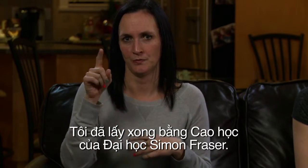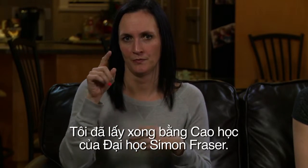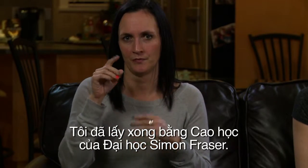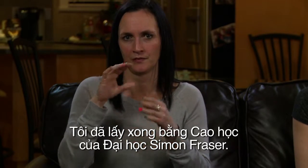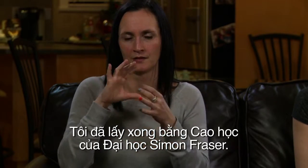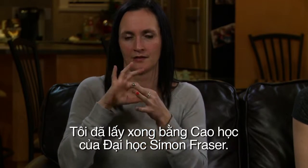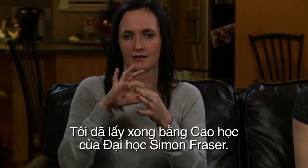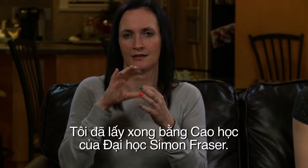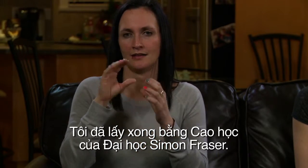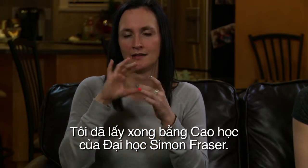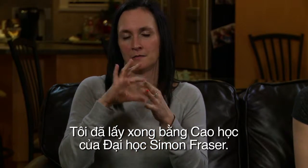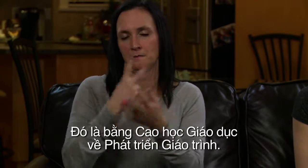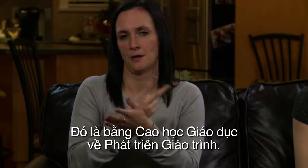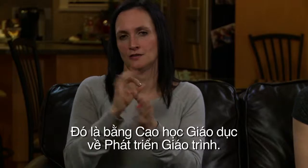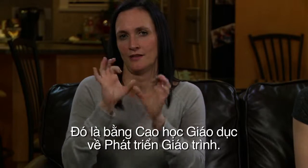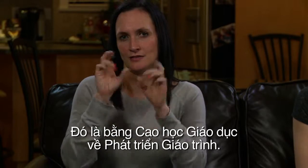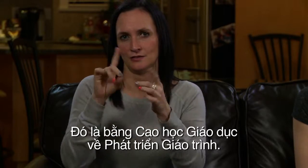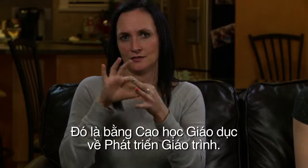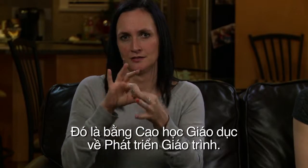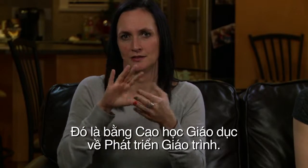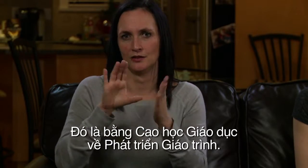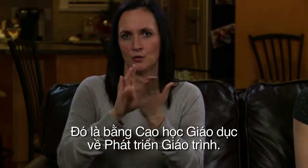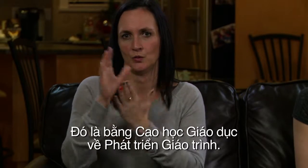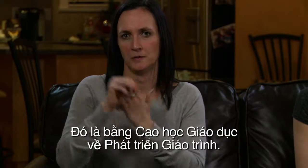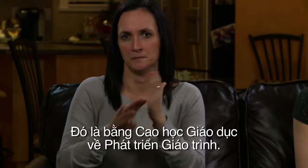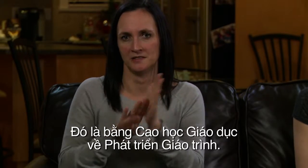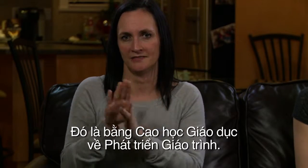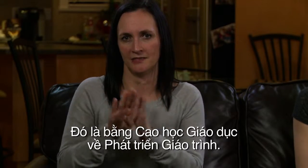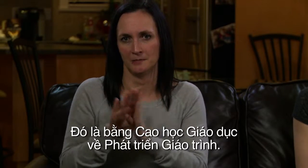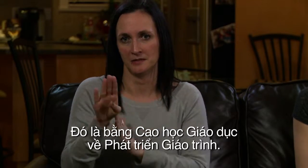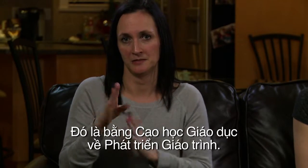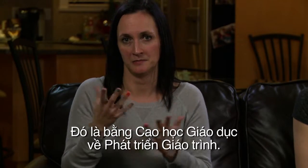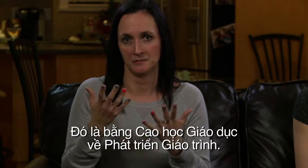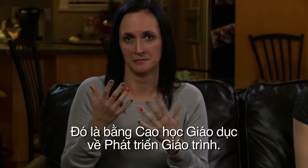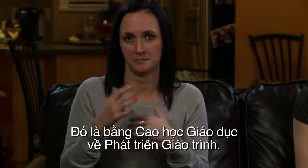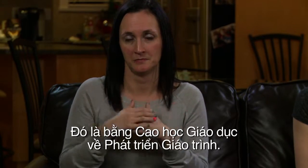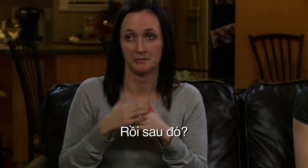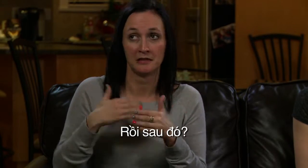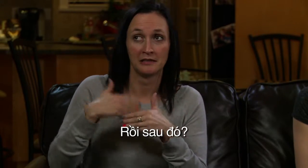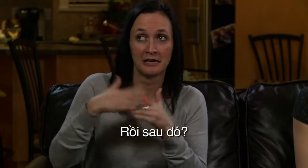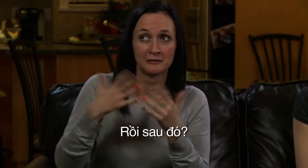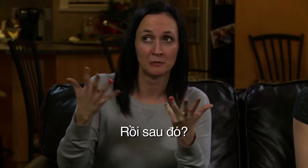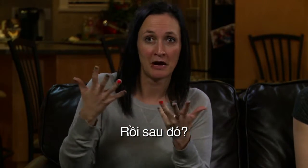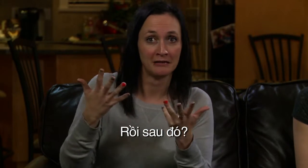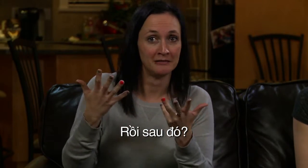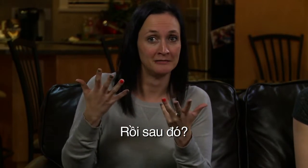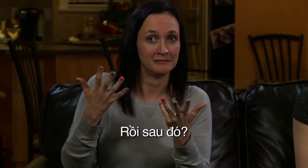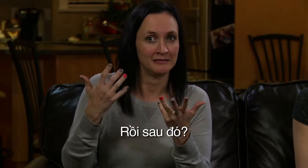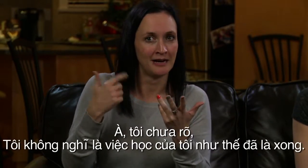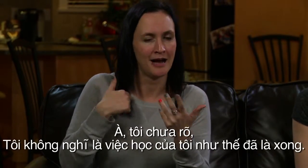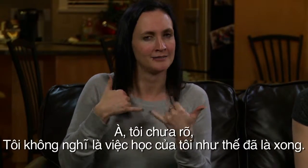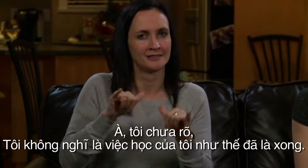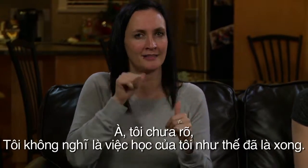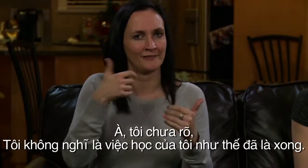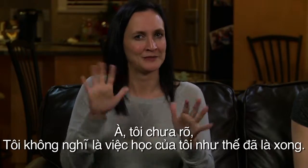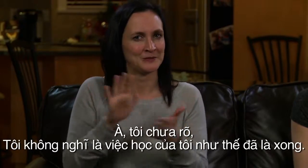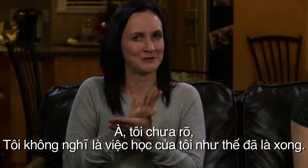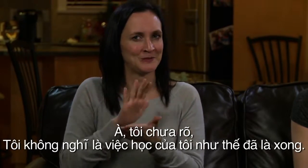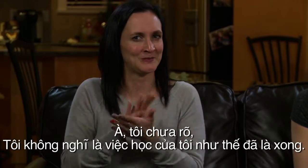University and it's a Master's of Education and Curriculum Development. What's next? I'm not sure. I don't think I'm done